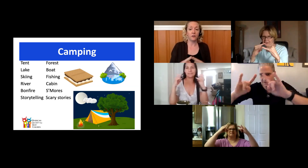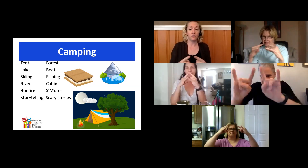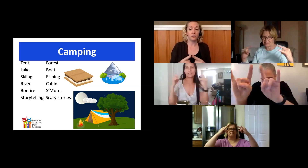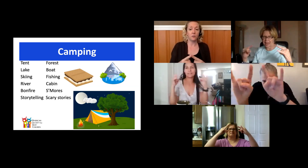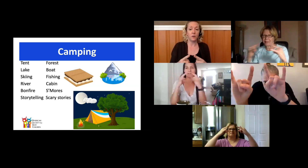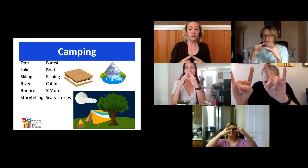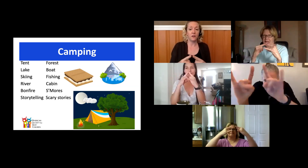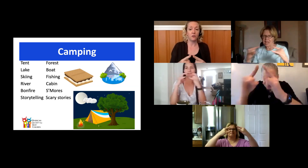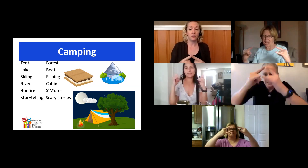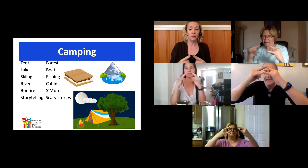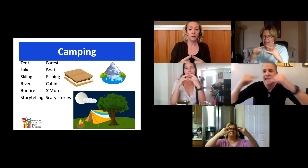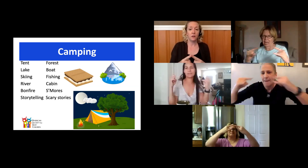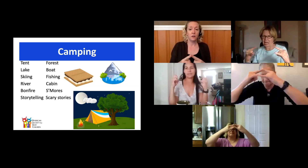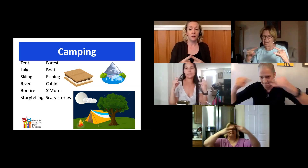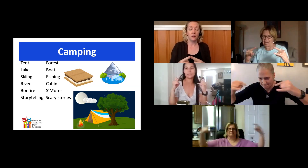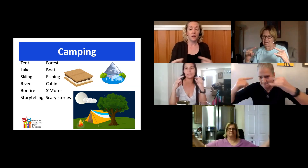then pull them apart.